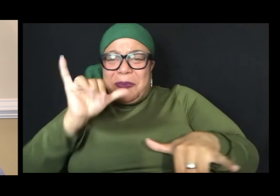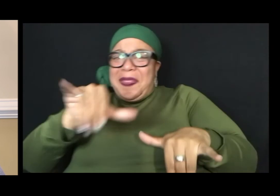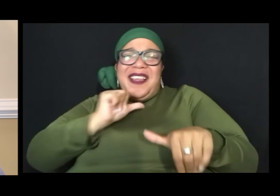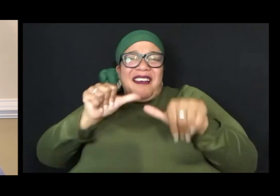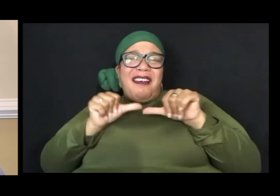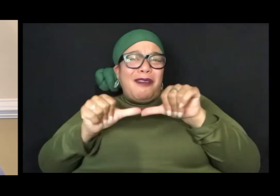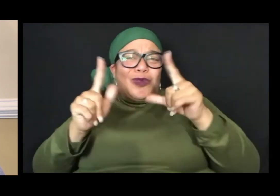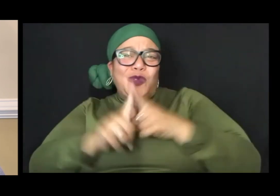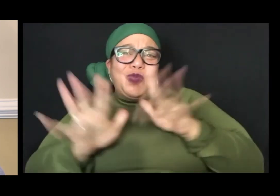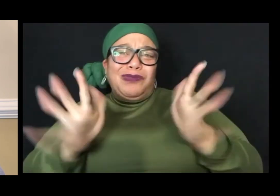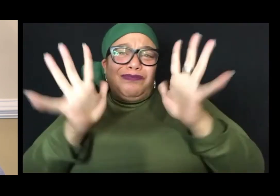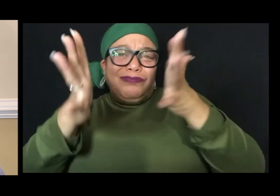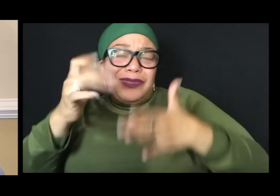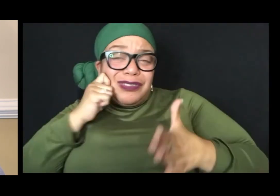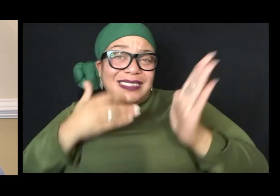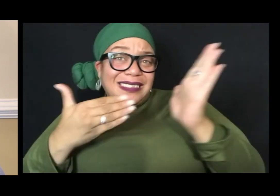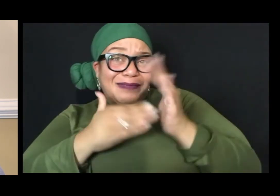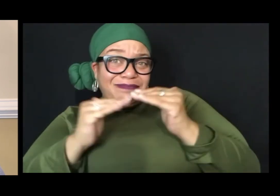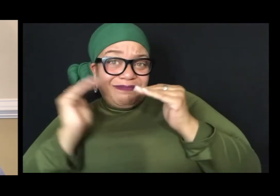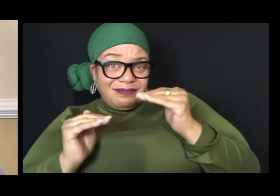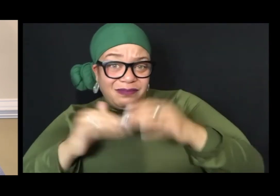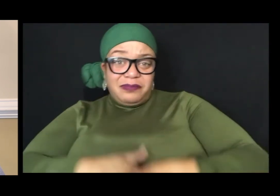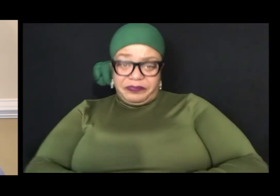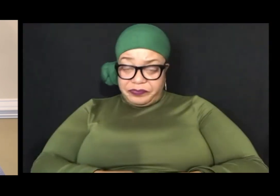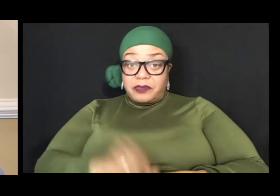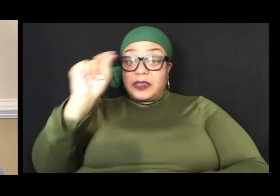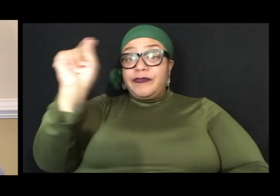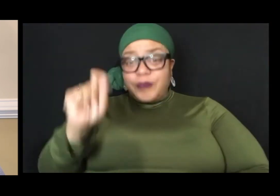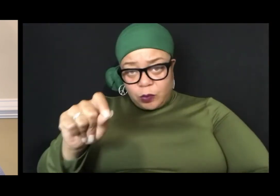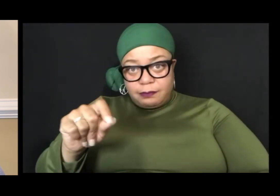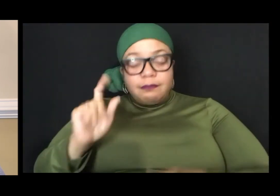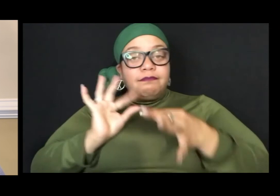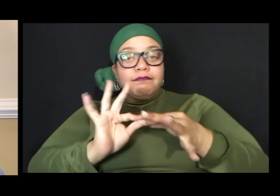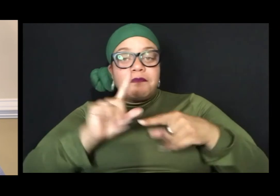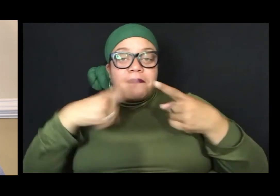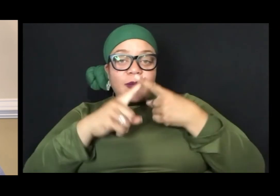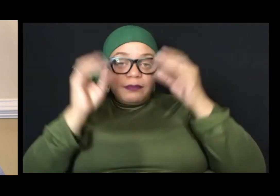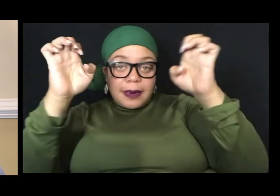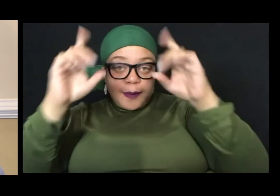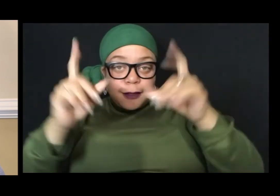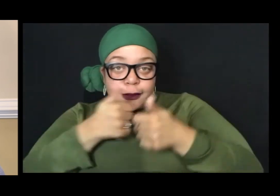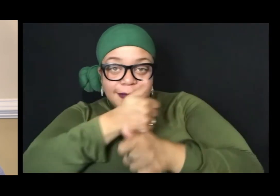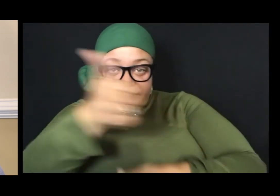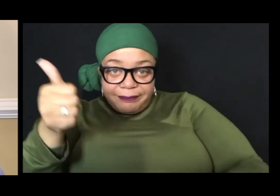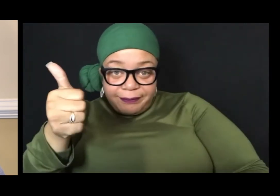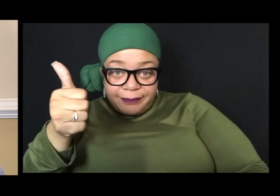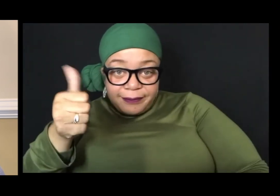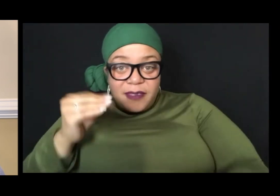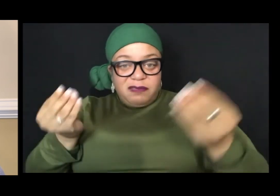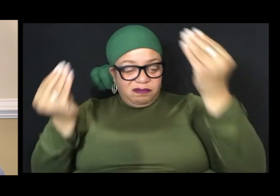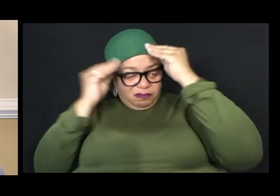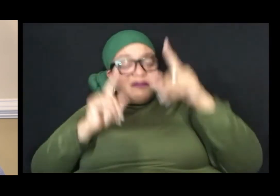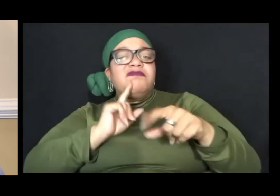perpetuate them. Therefore, it is about educating yourselves about race and racism, actively